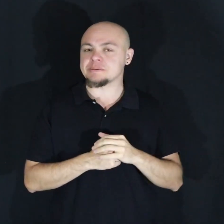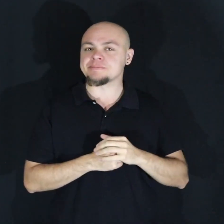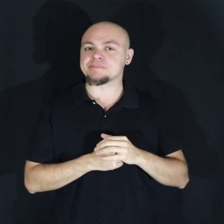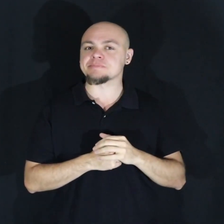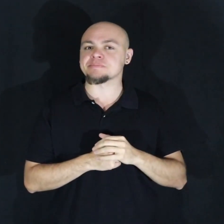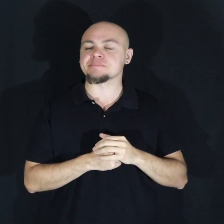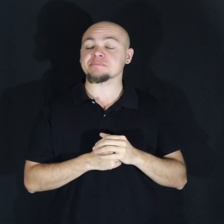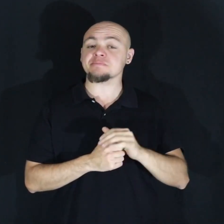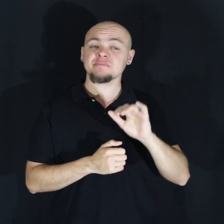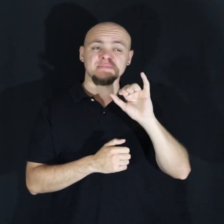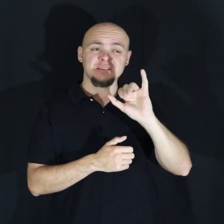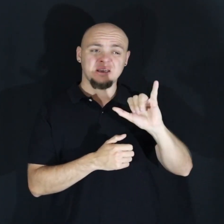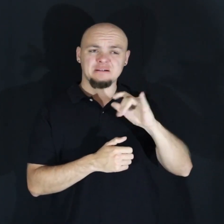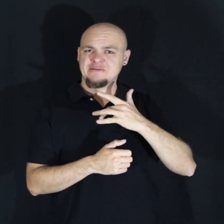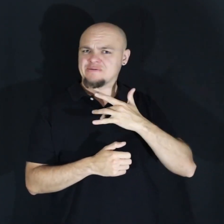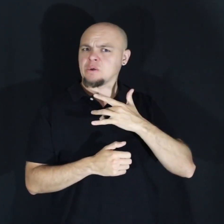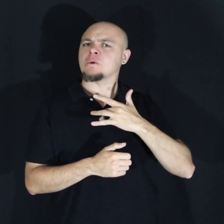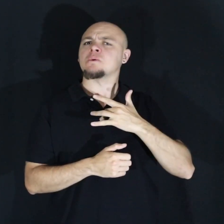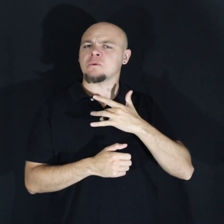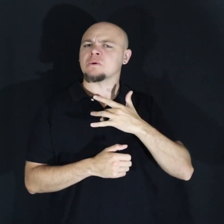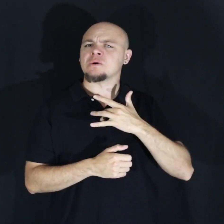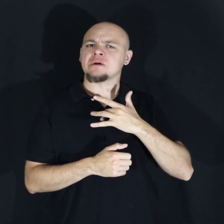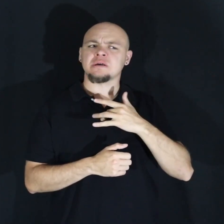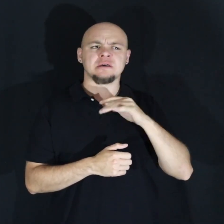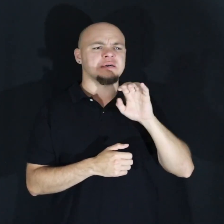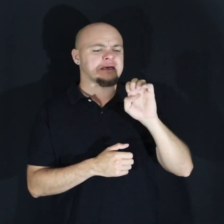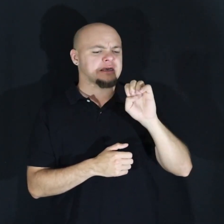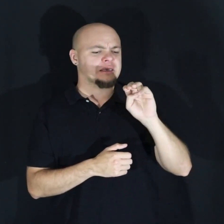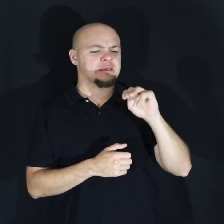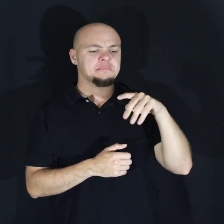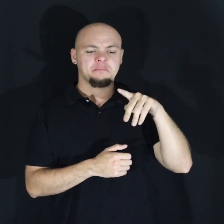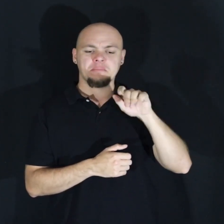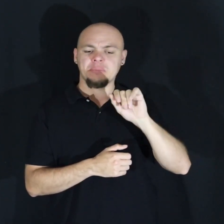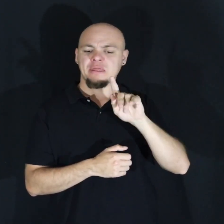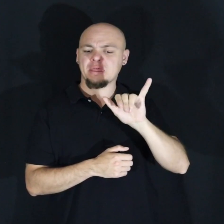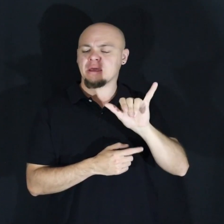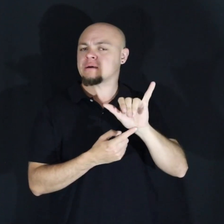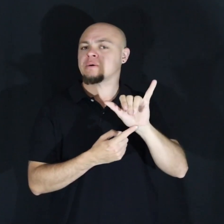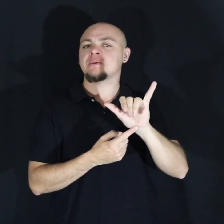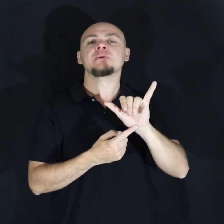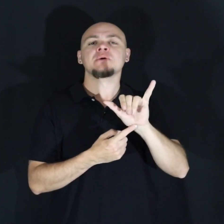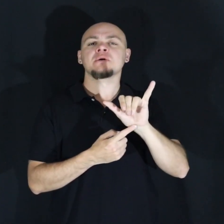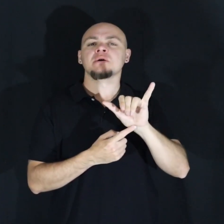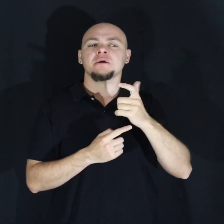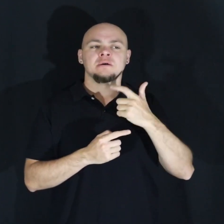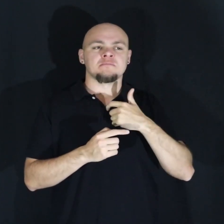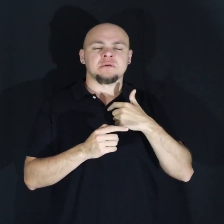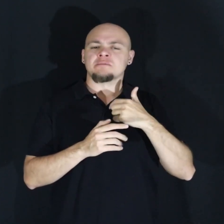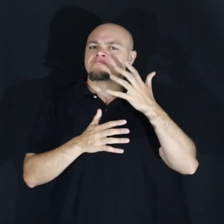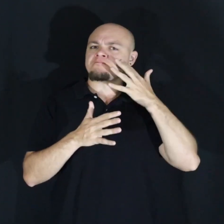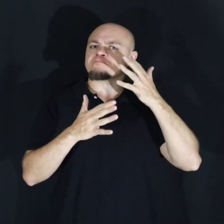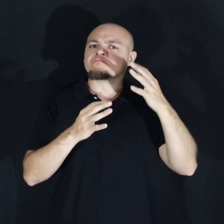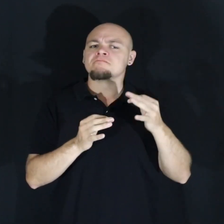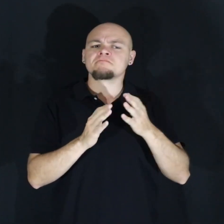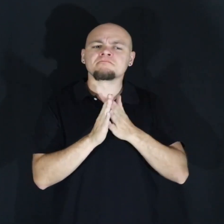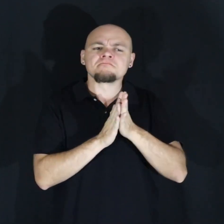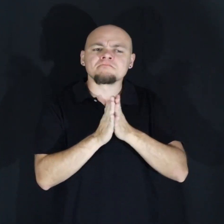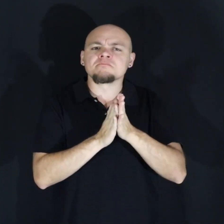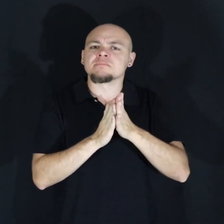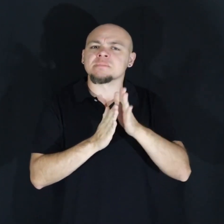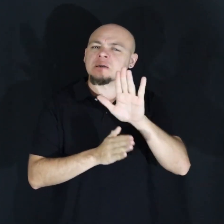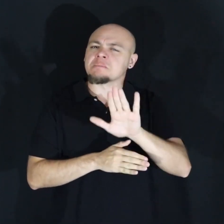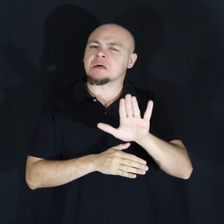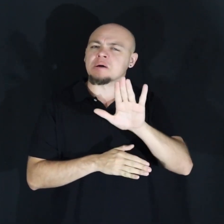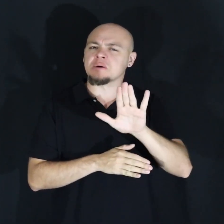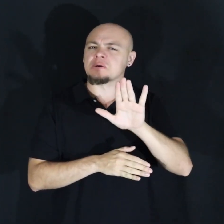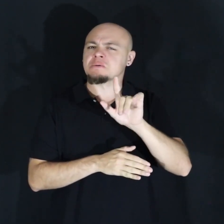And it was these feelings and this empathy that ultimately drove me forward in what would be about a year and a